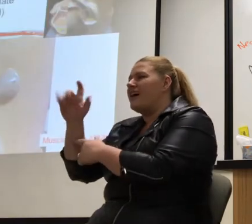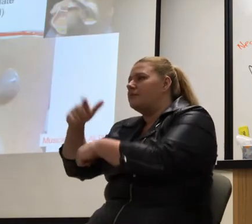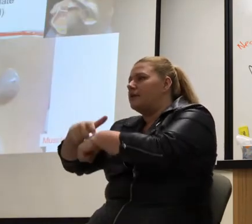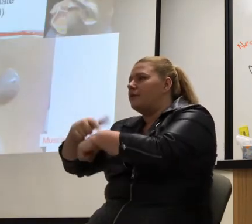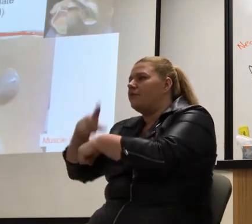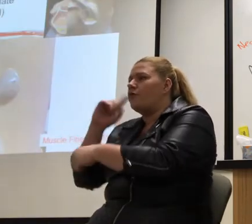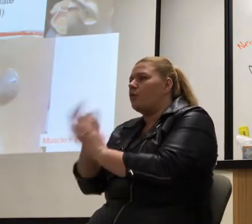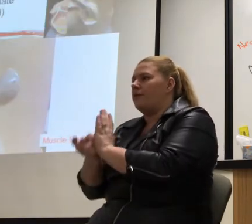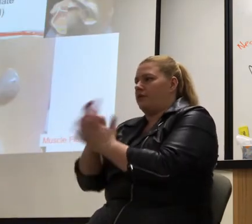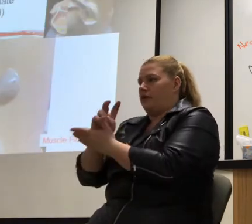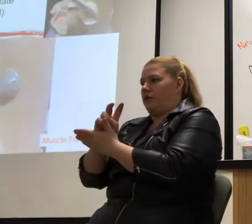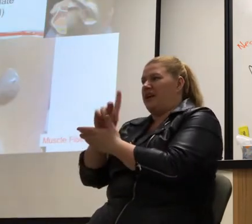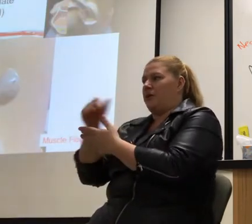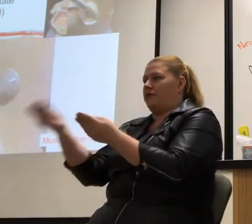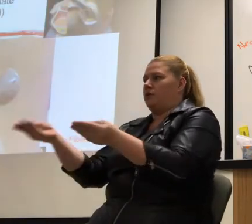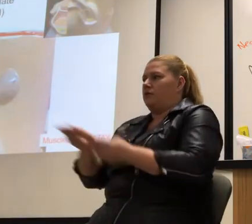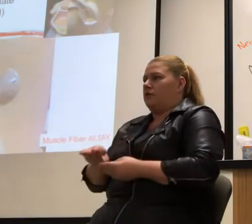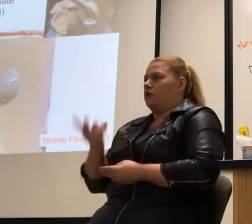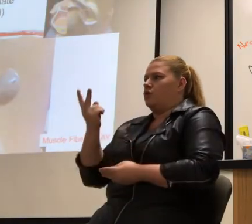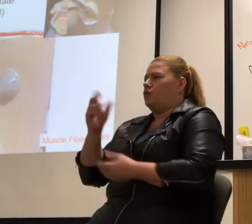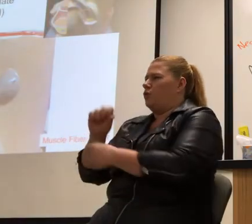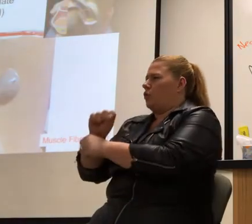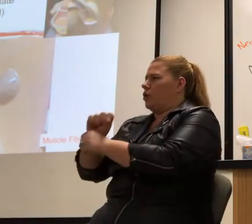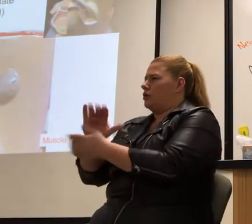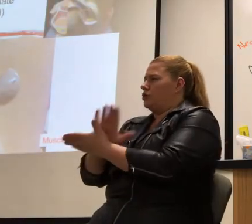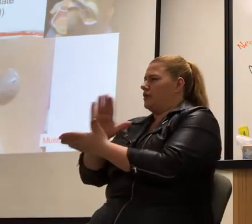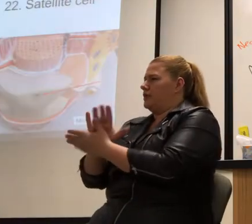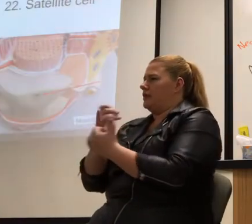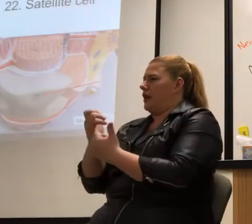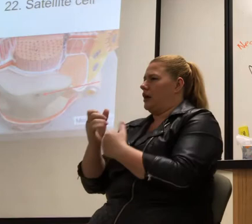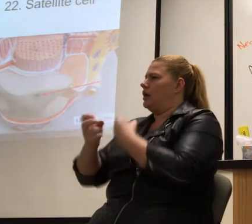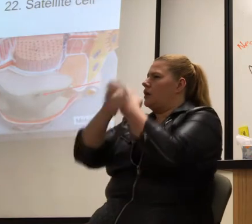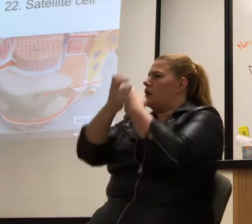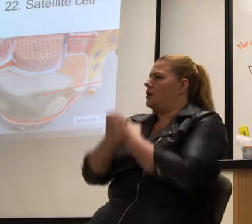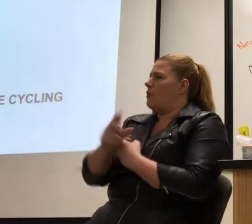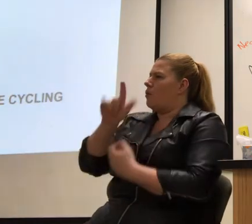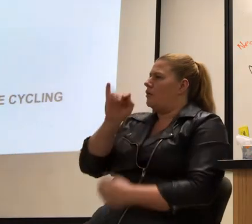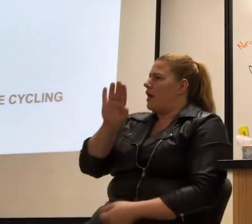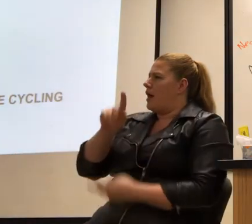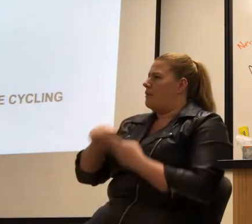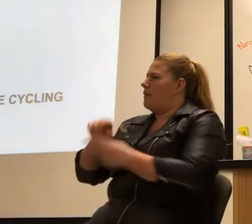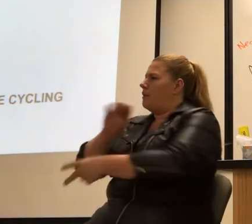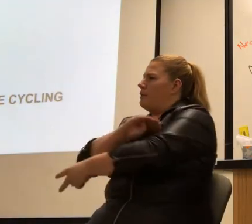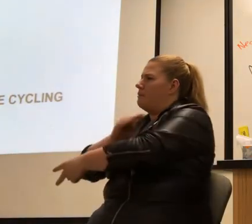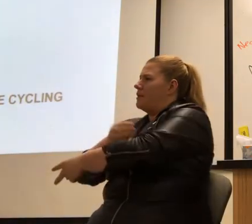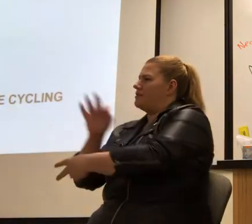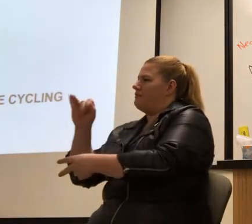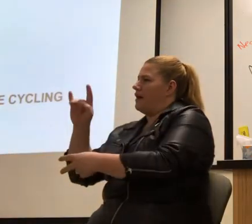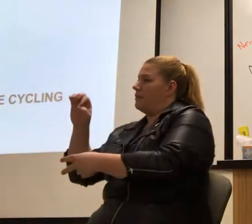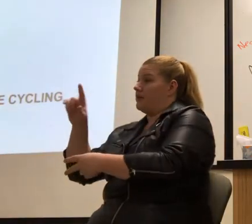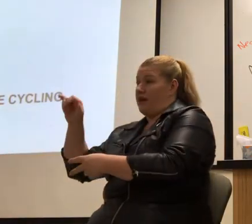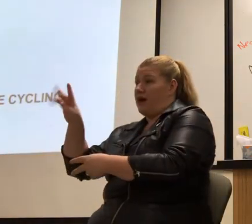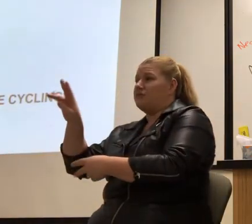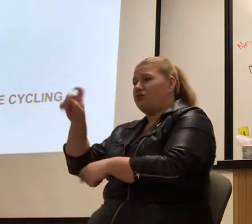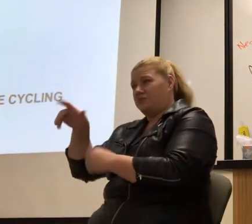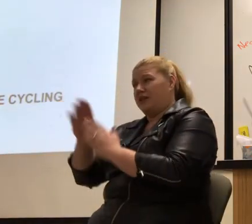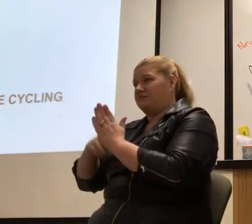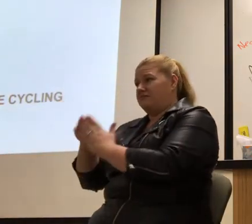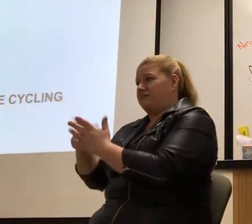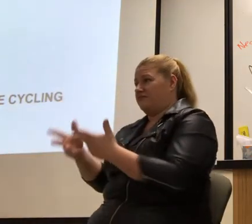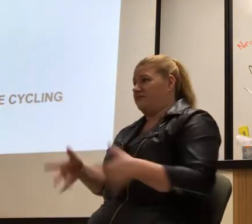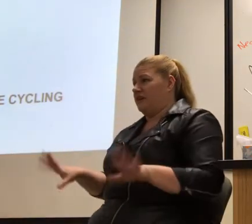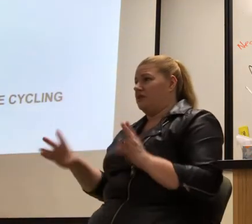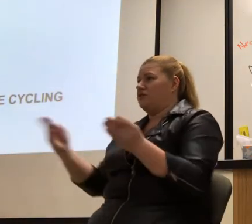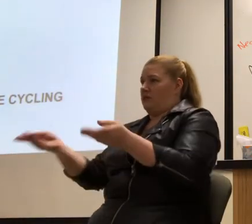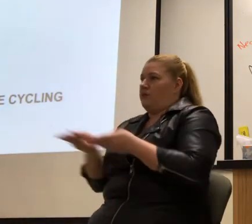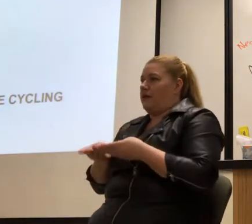to turn in those two worksheets today. The bone lab and the muscle fiber lab, you should have finished those by now. But this is the topic I